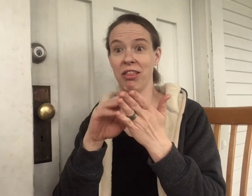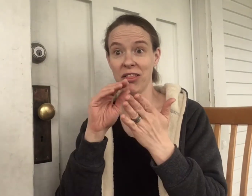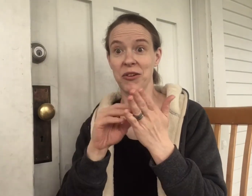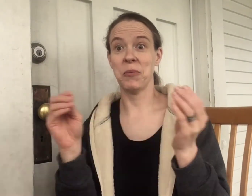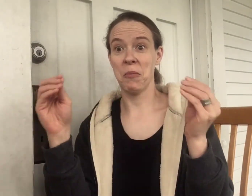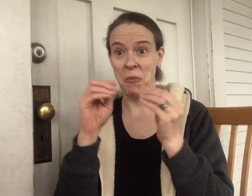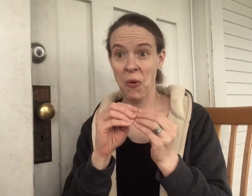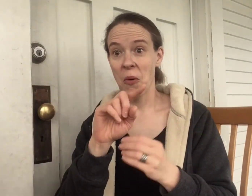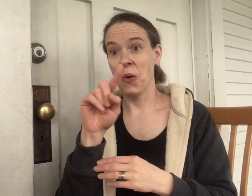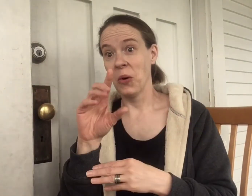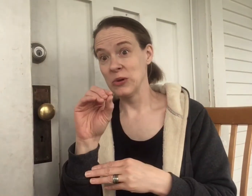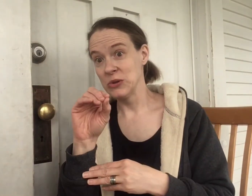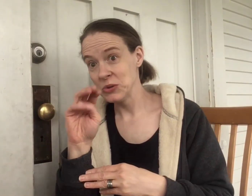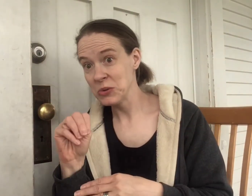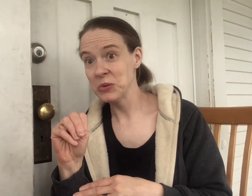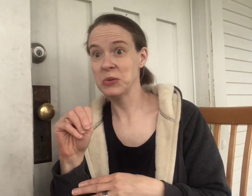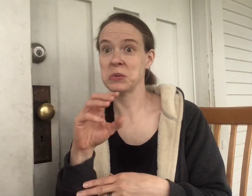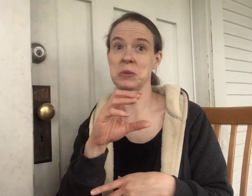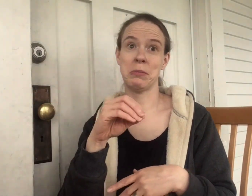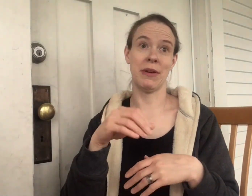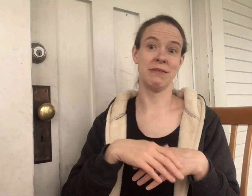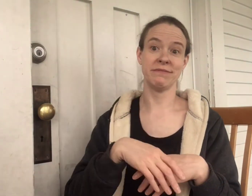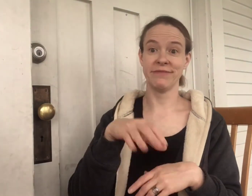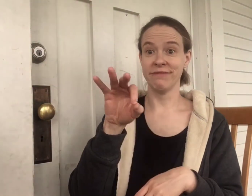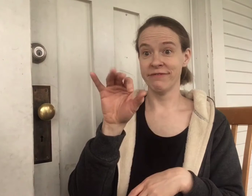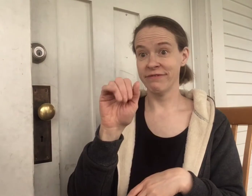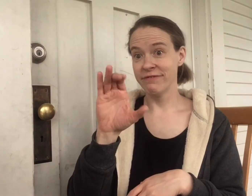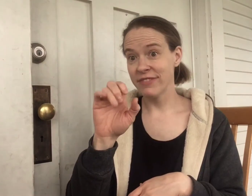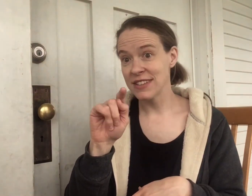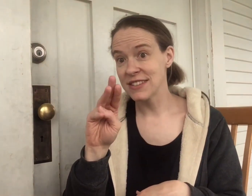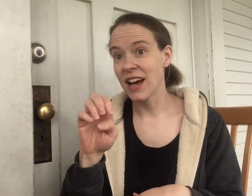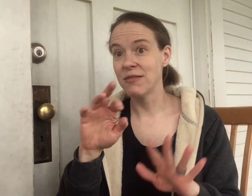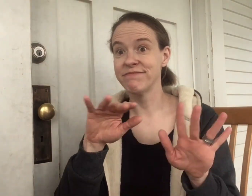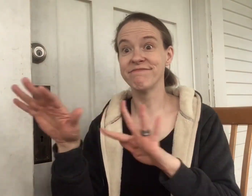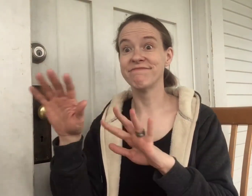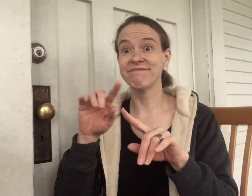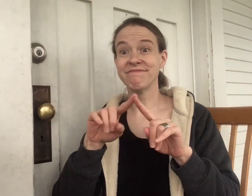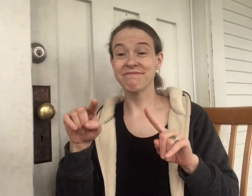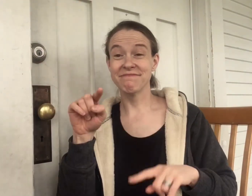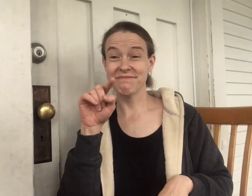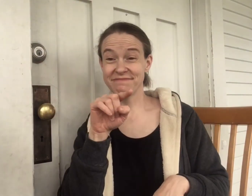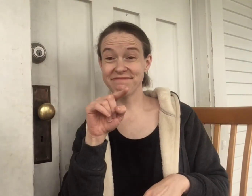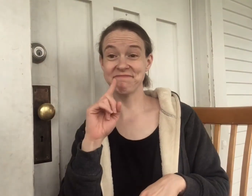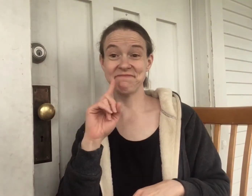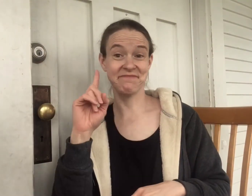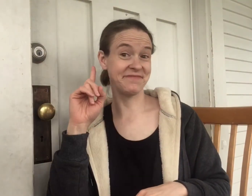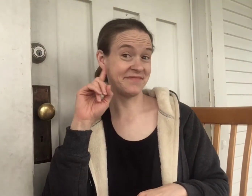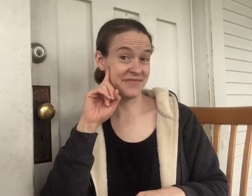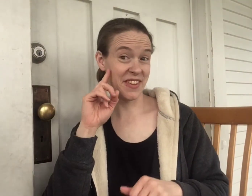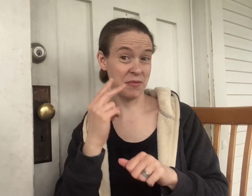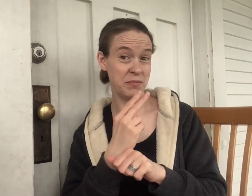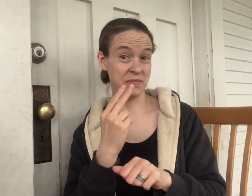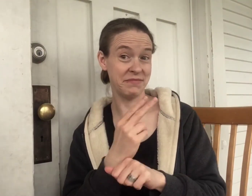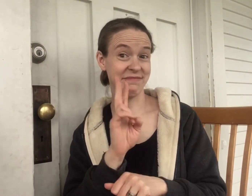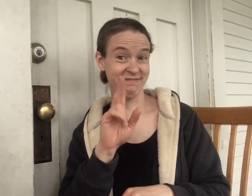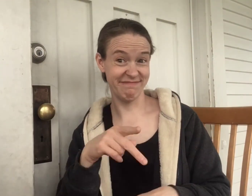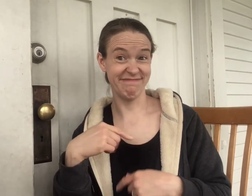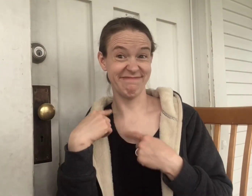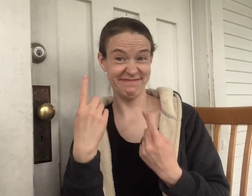the hearing community is picking up more with Zoom and FaceTime. But deaf people have been using the